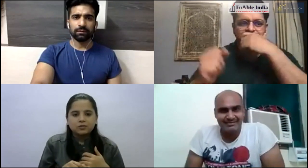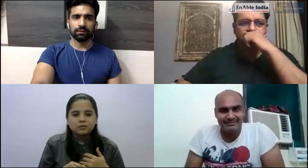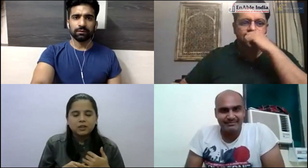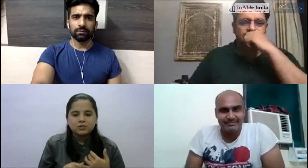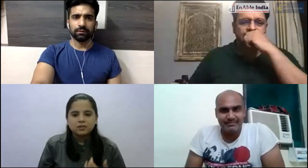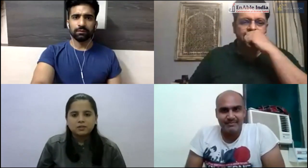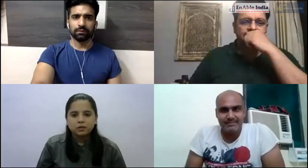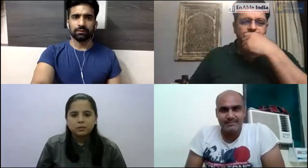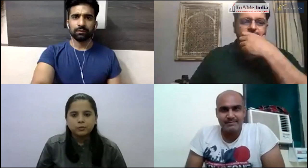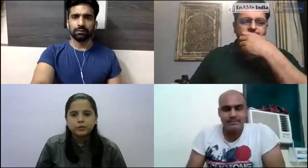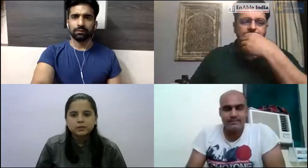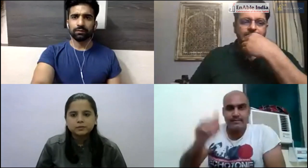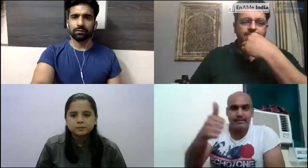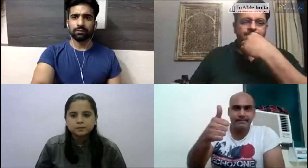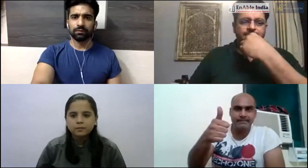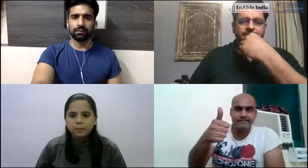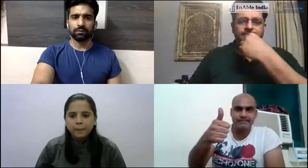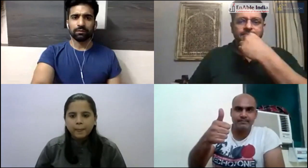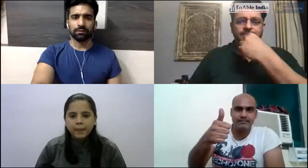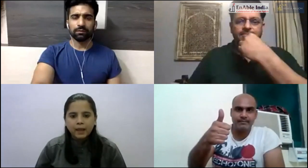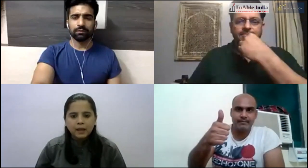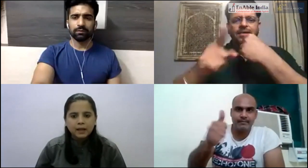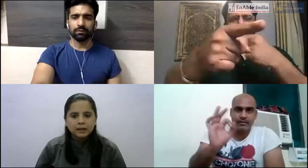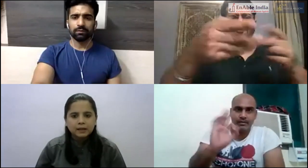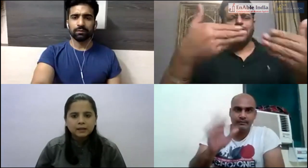saying they just got removed.